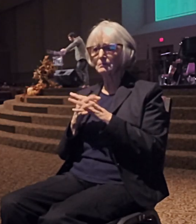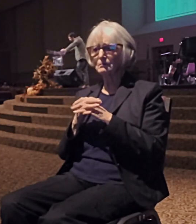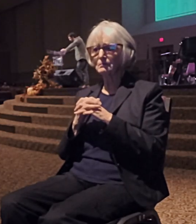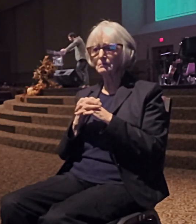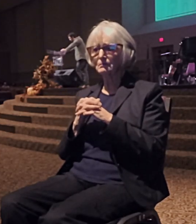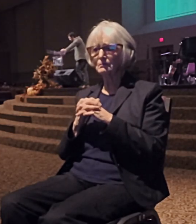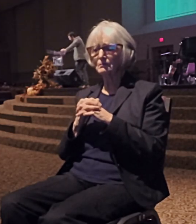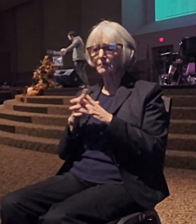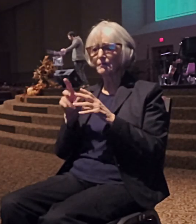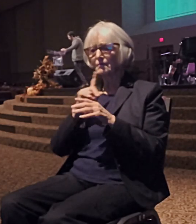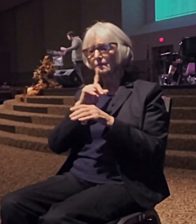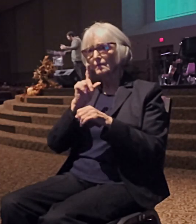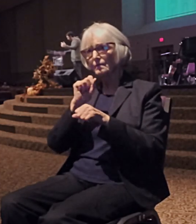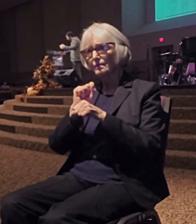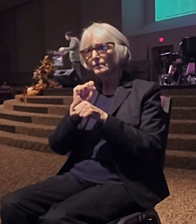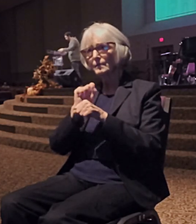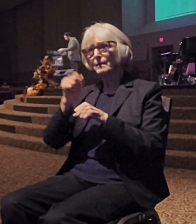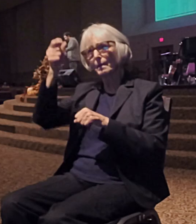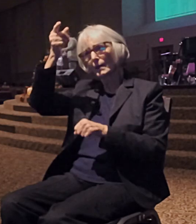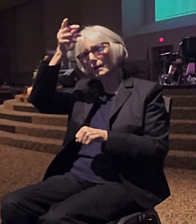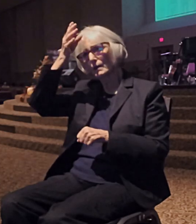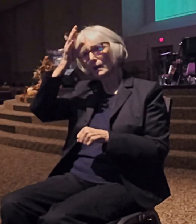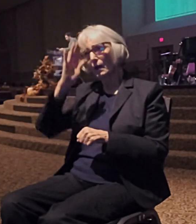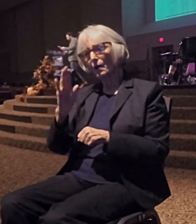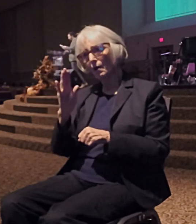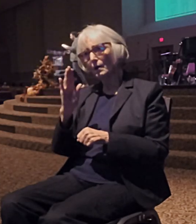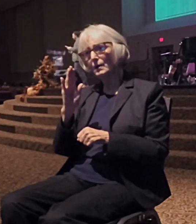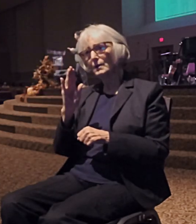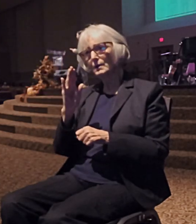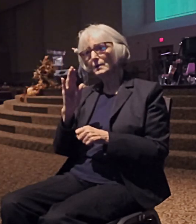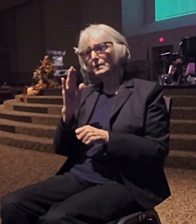See, here's the reality, church family. God